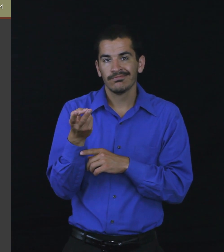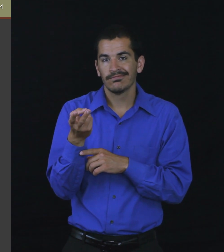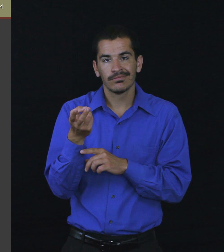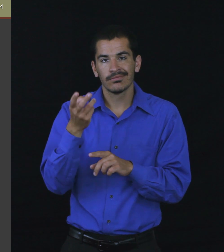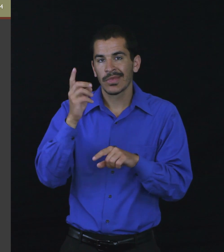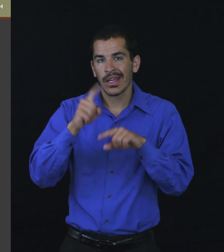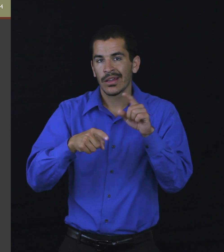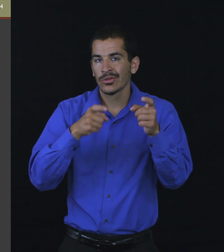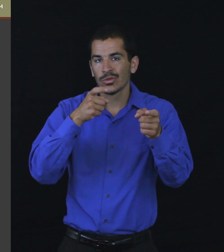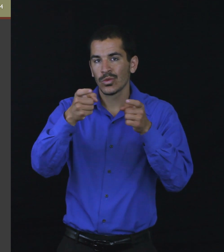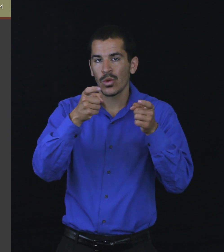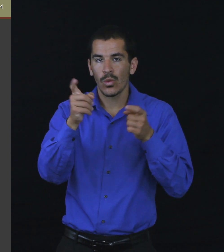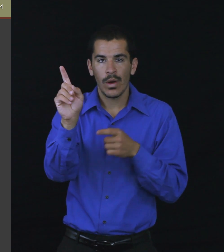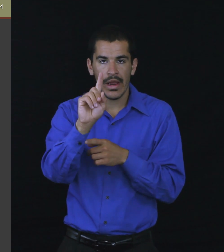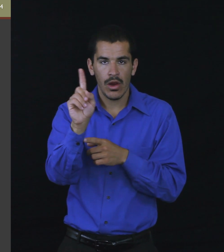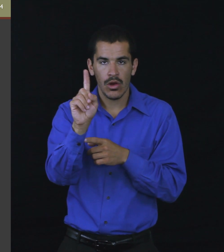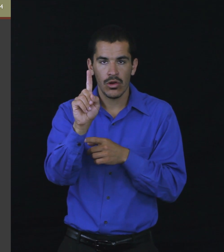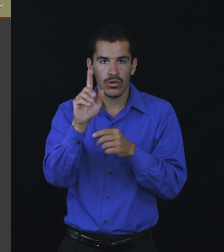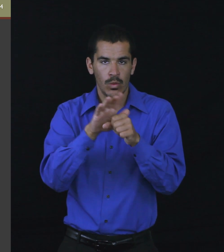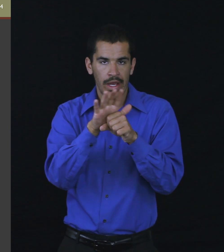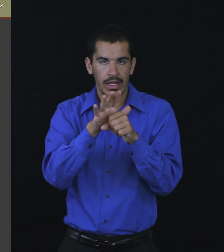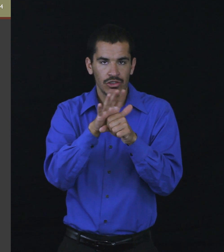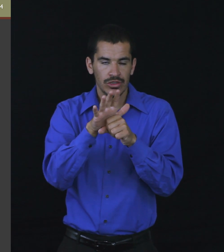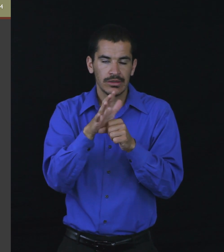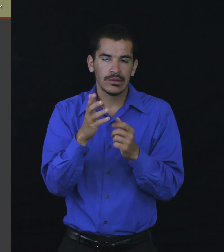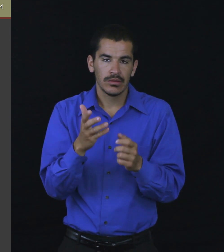control over the location.